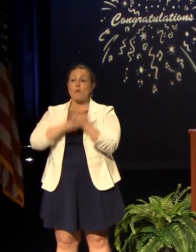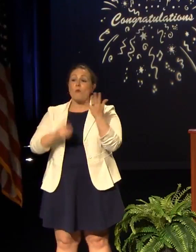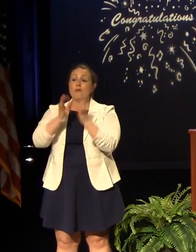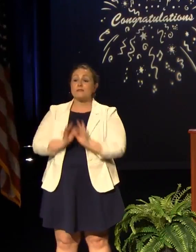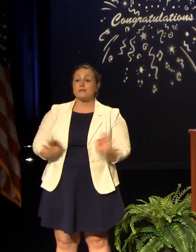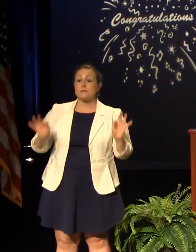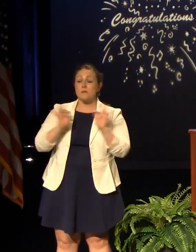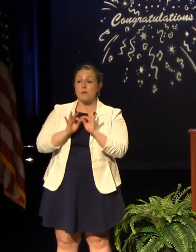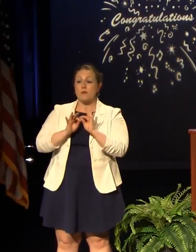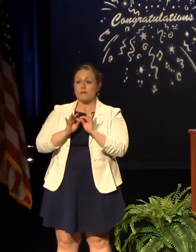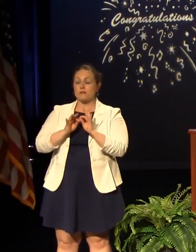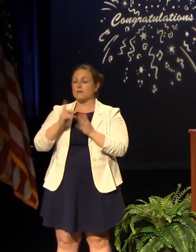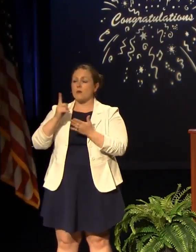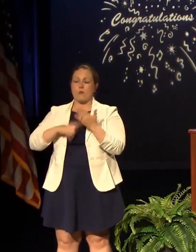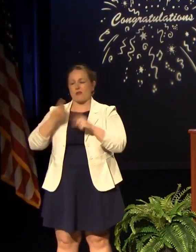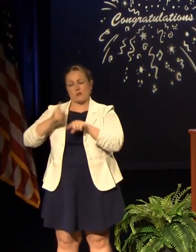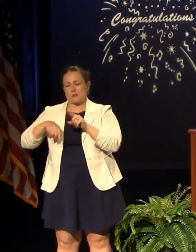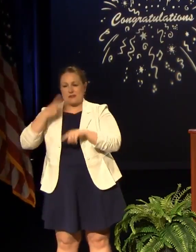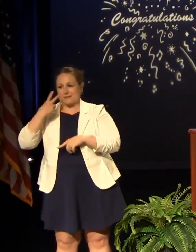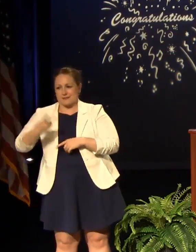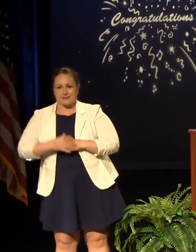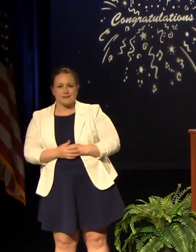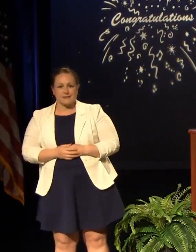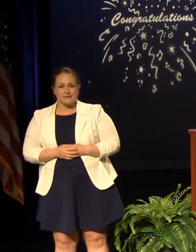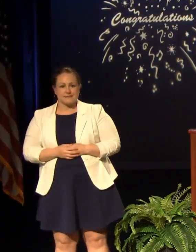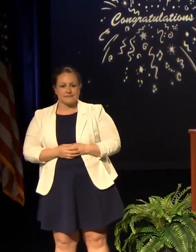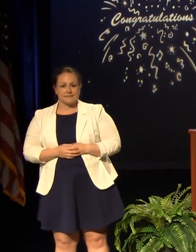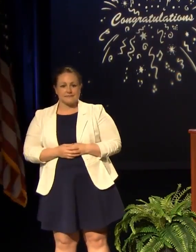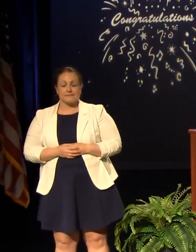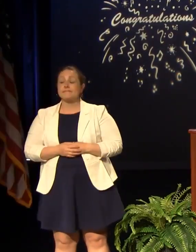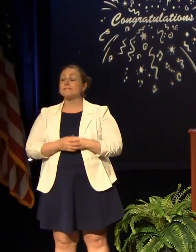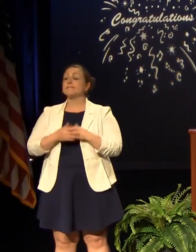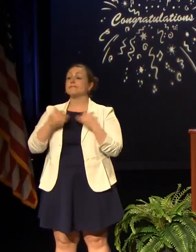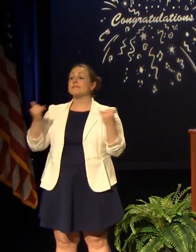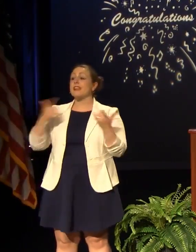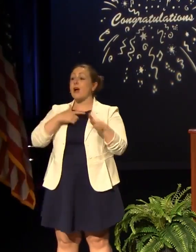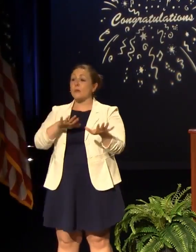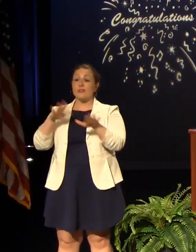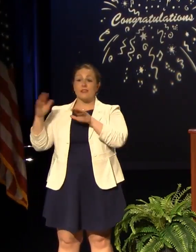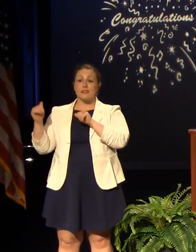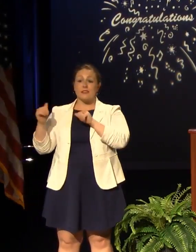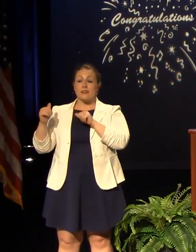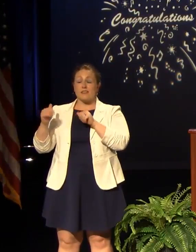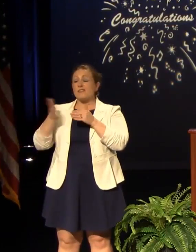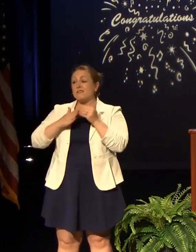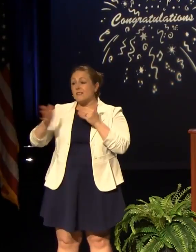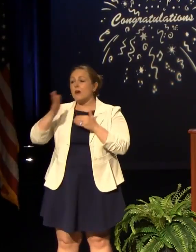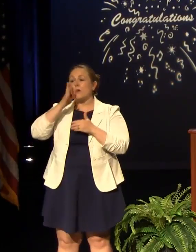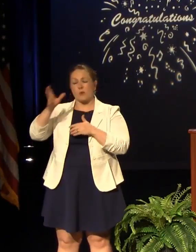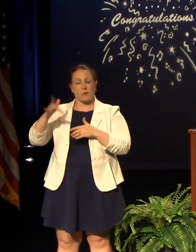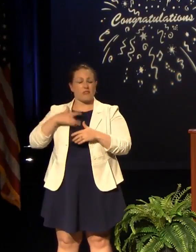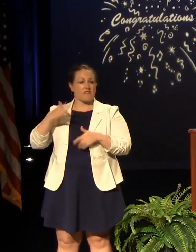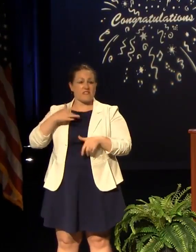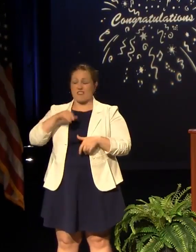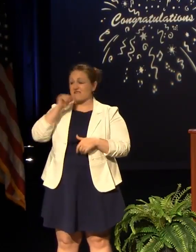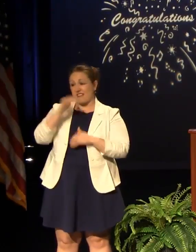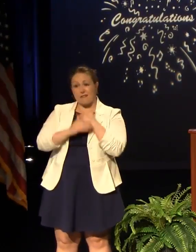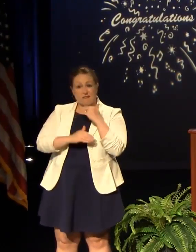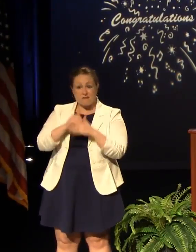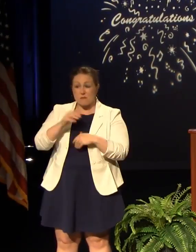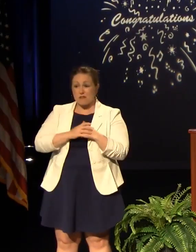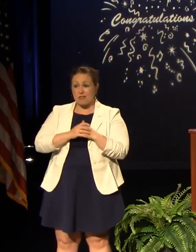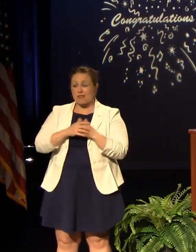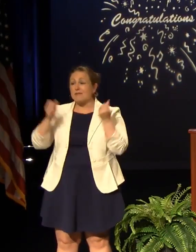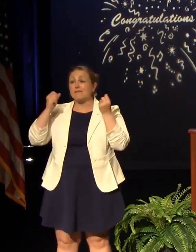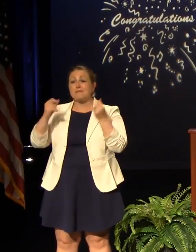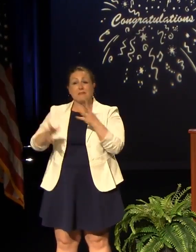to the eye. As we leave Lakeview, we will undoubtedly be pushed out of our comfort zones at times. There's a long road of tough